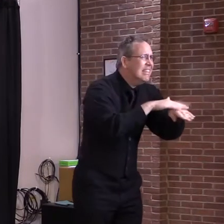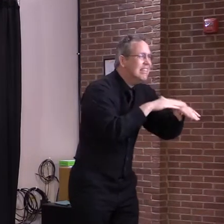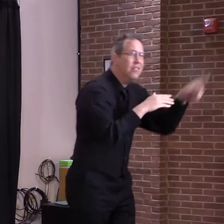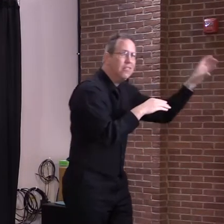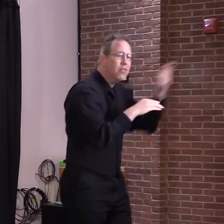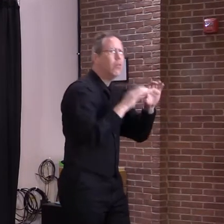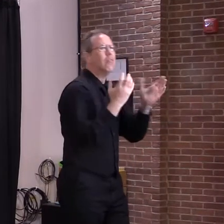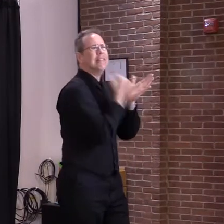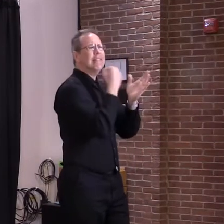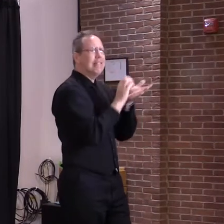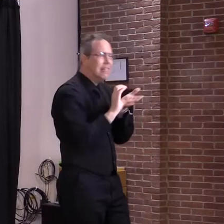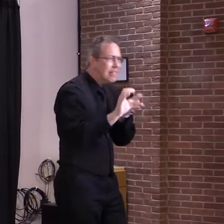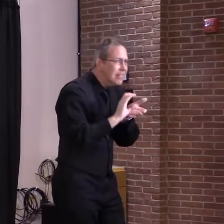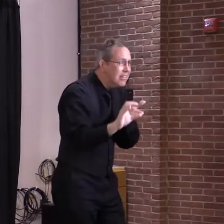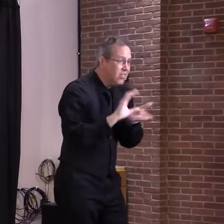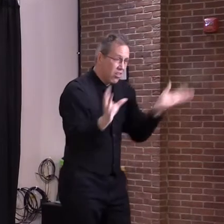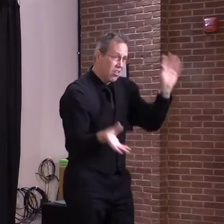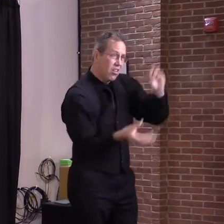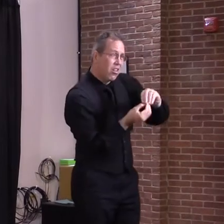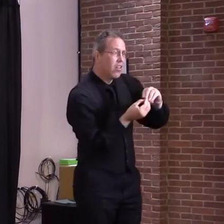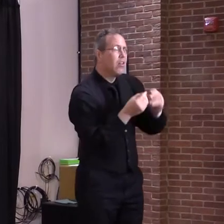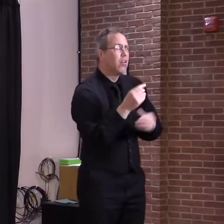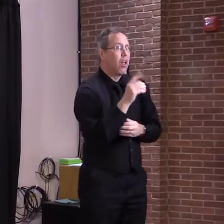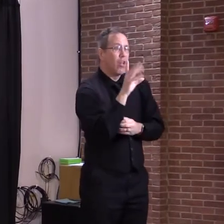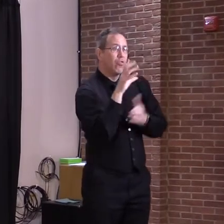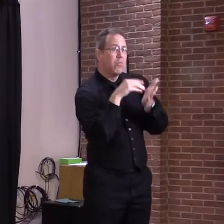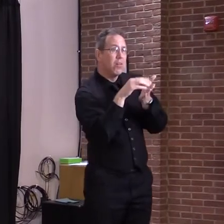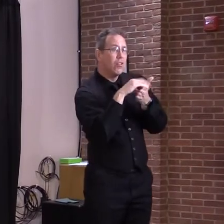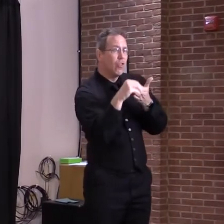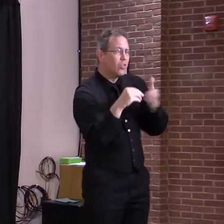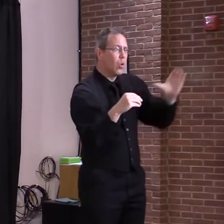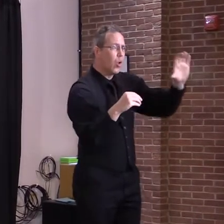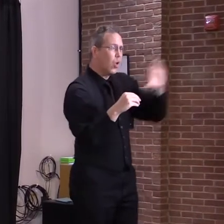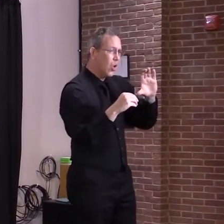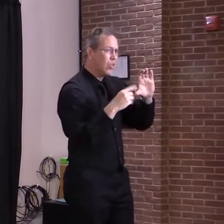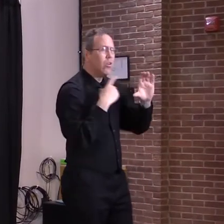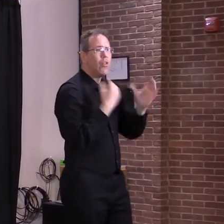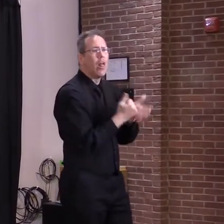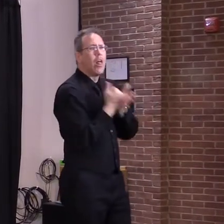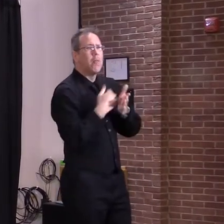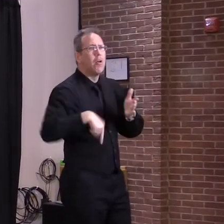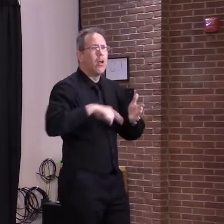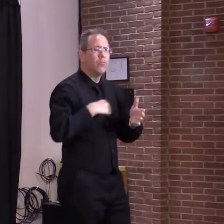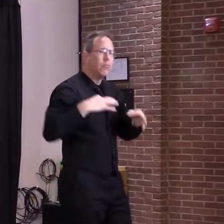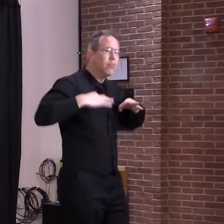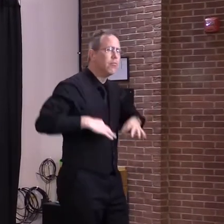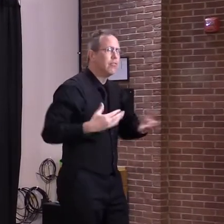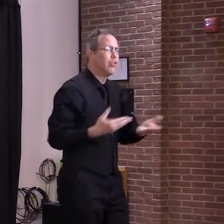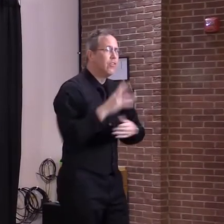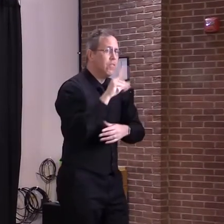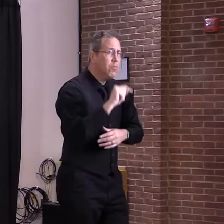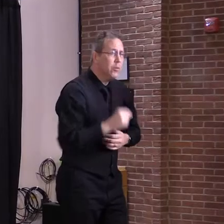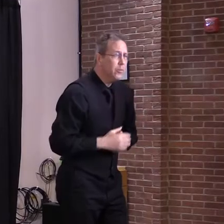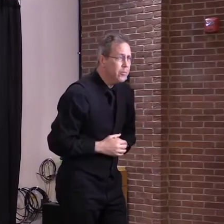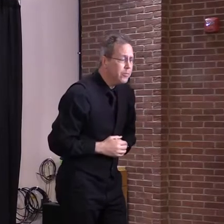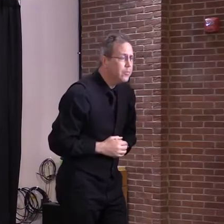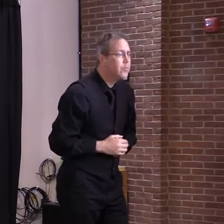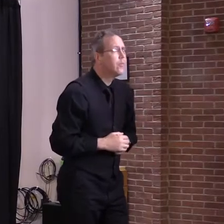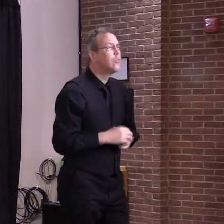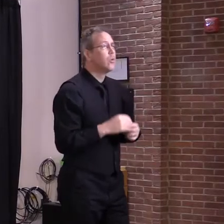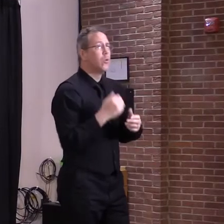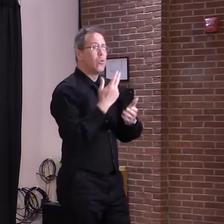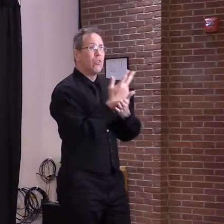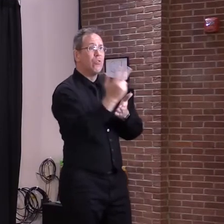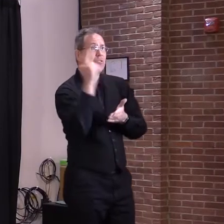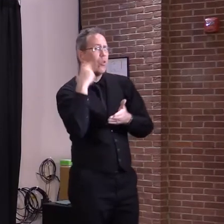together to have the greatest impact. A couple weeks ago, we focused on housing, which we all know we need